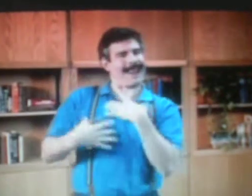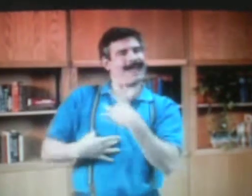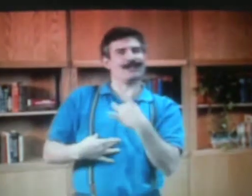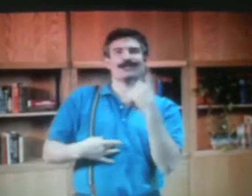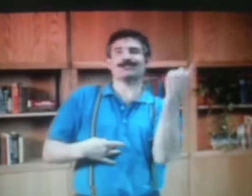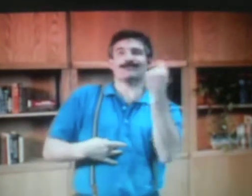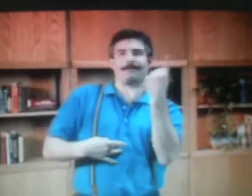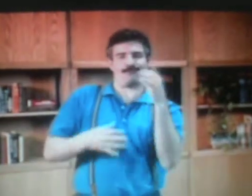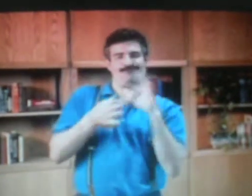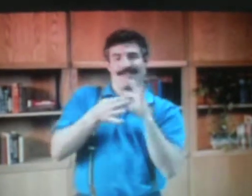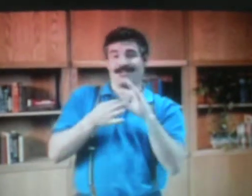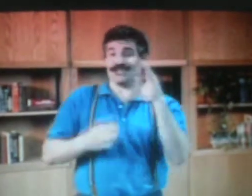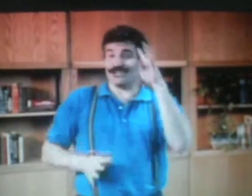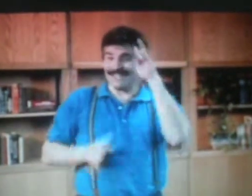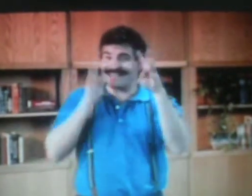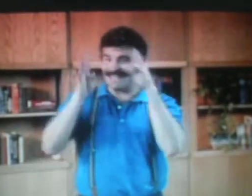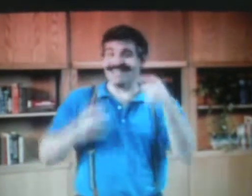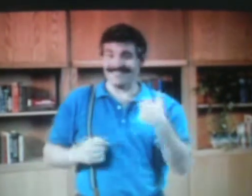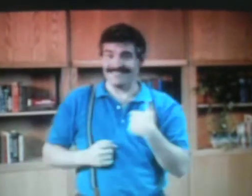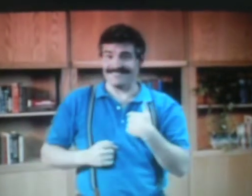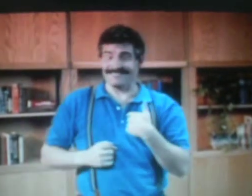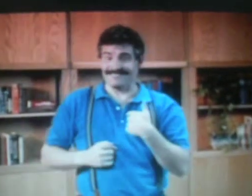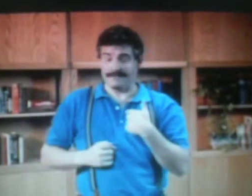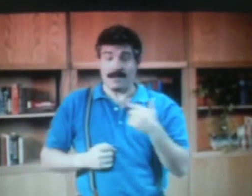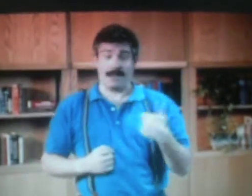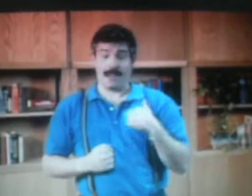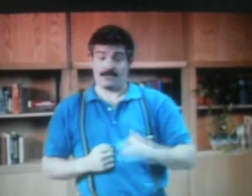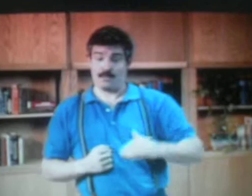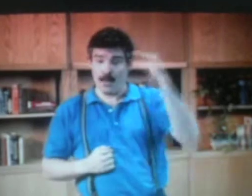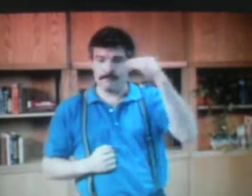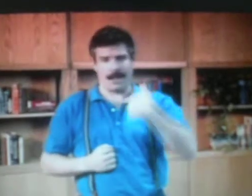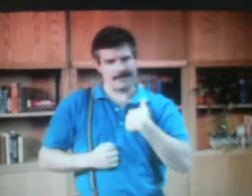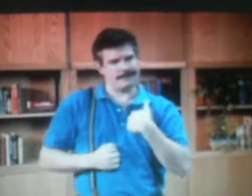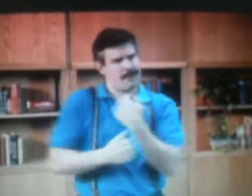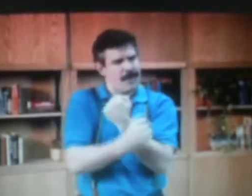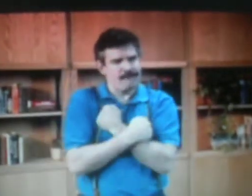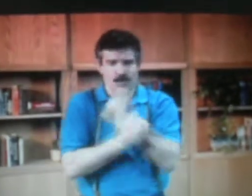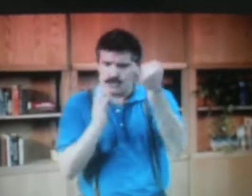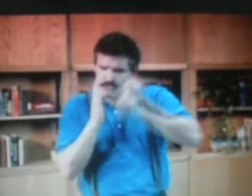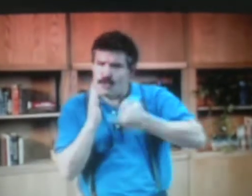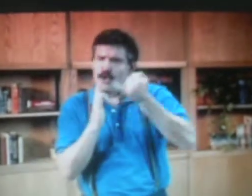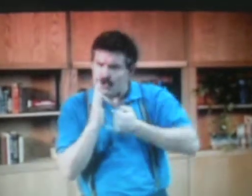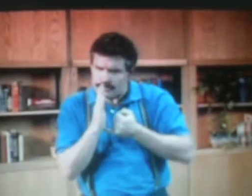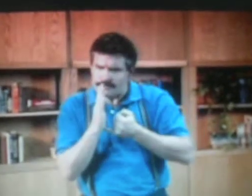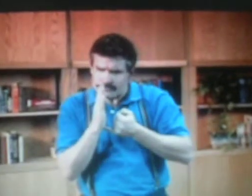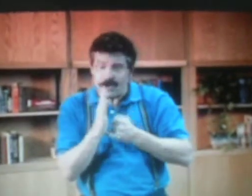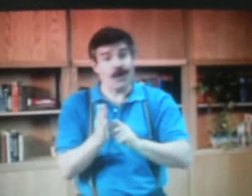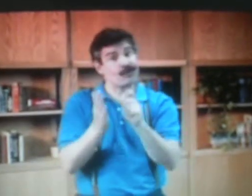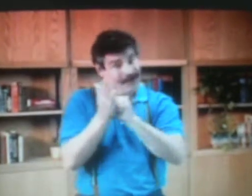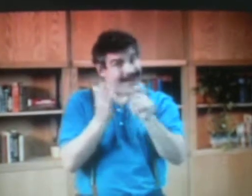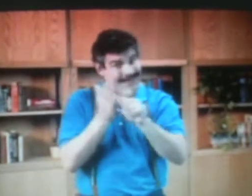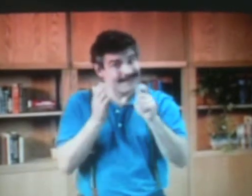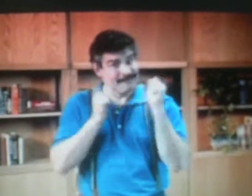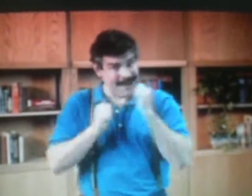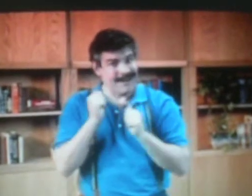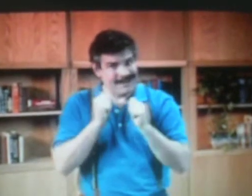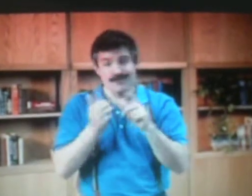Growing up, I didn't have a job, so I would always create and have ideas. But I realized I love to draw